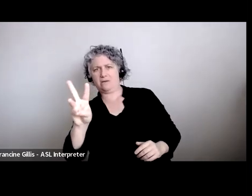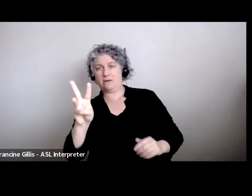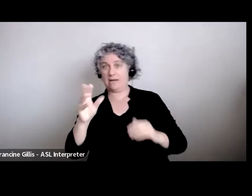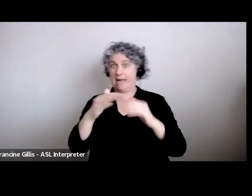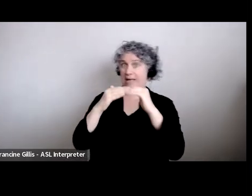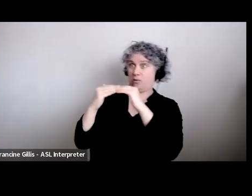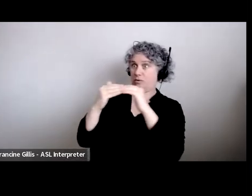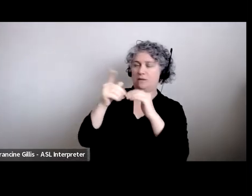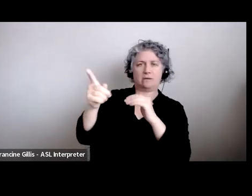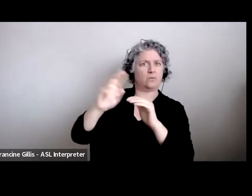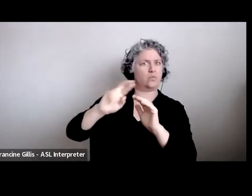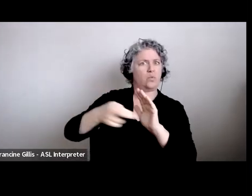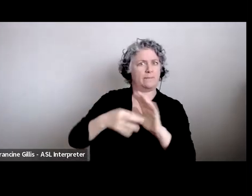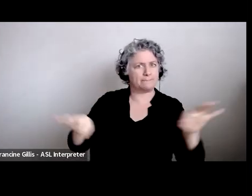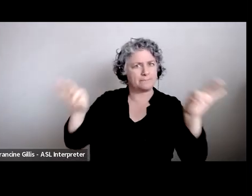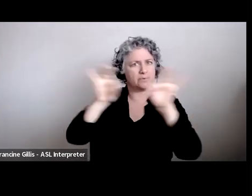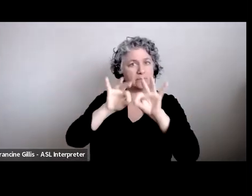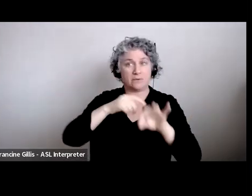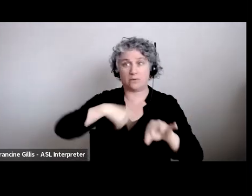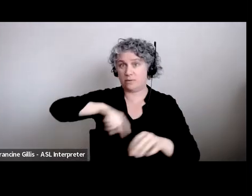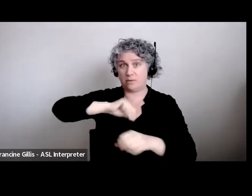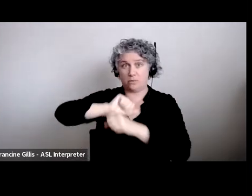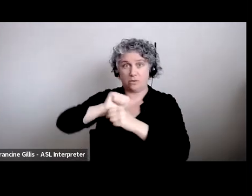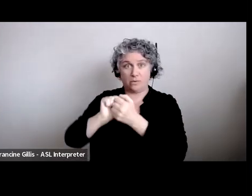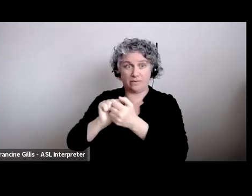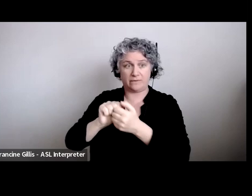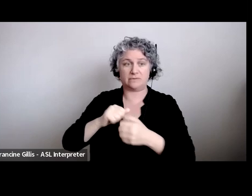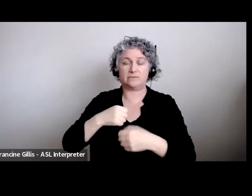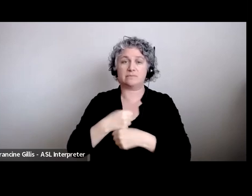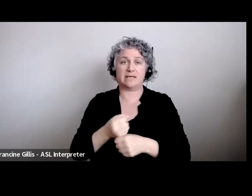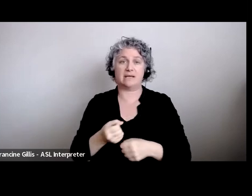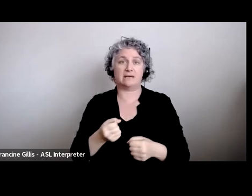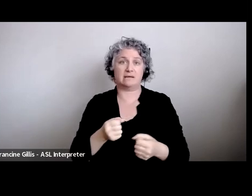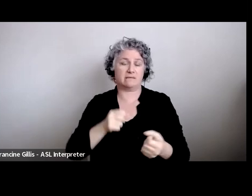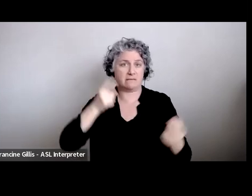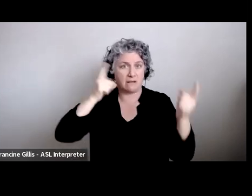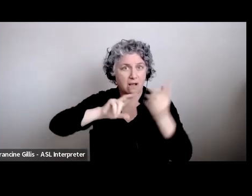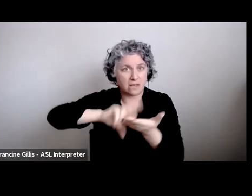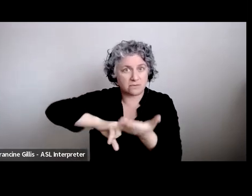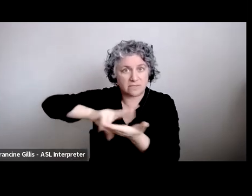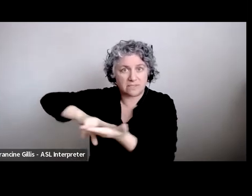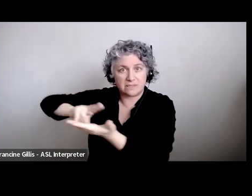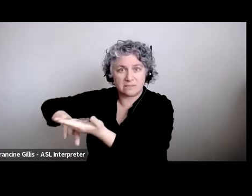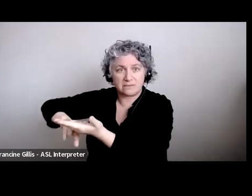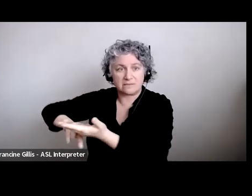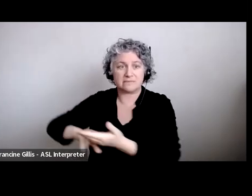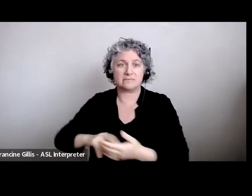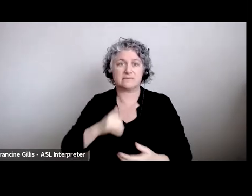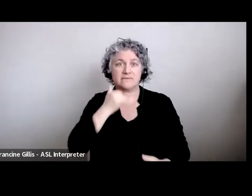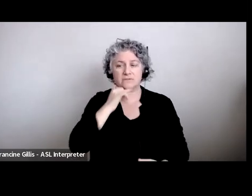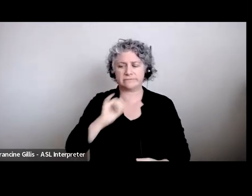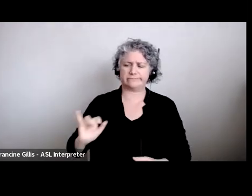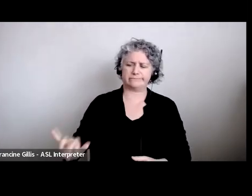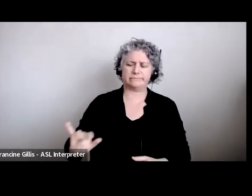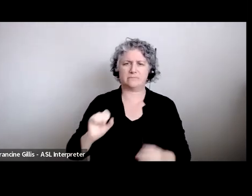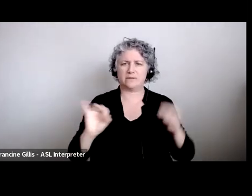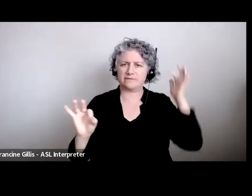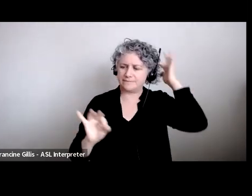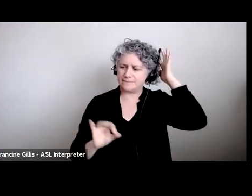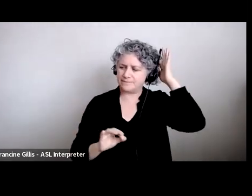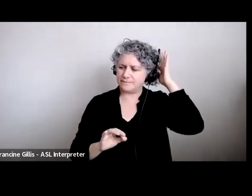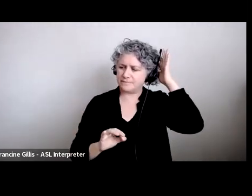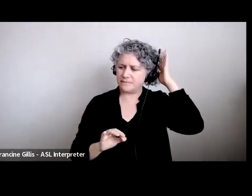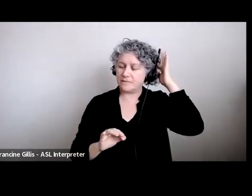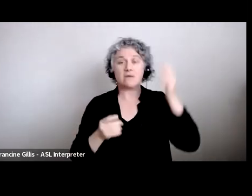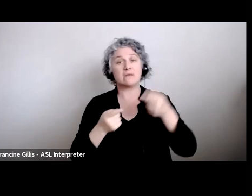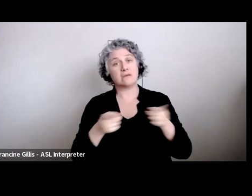we work with equity to make those contracts. So I think the more that we can be